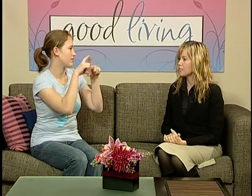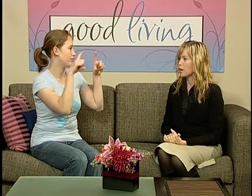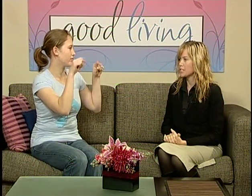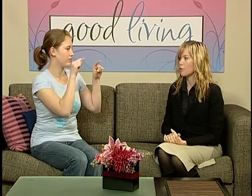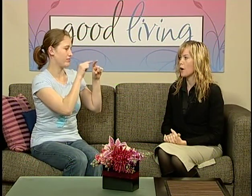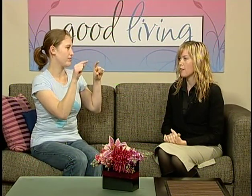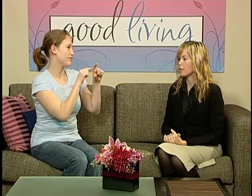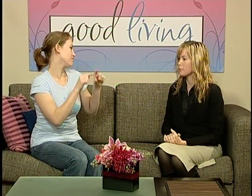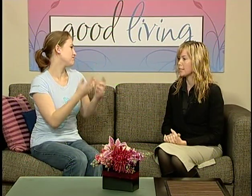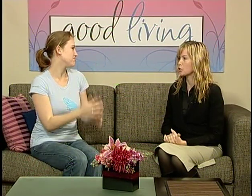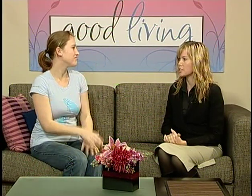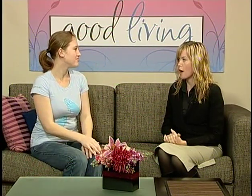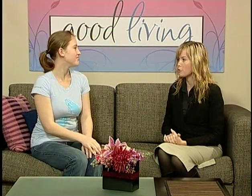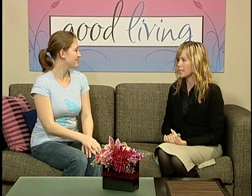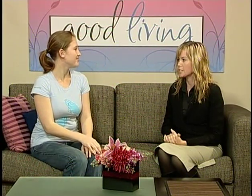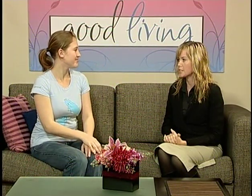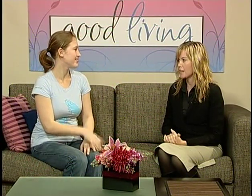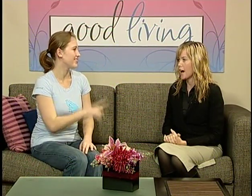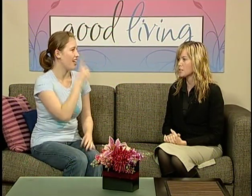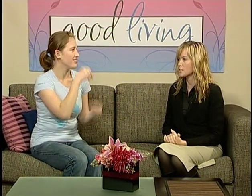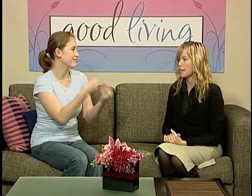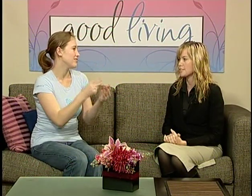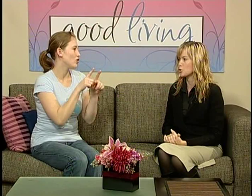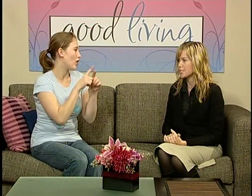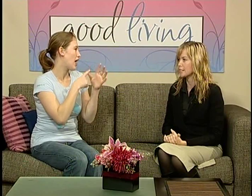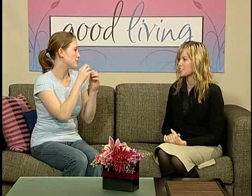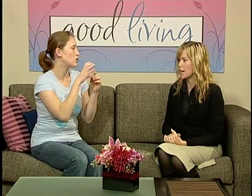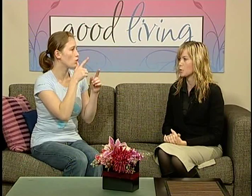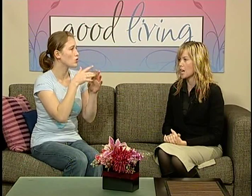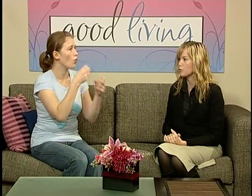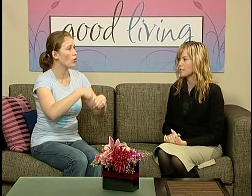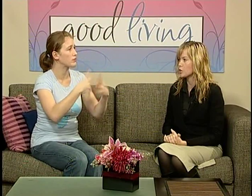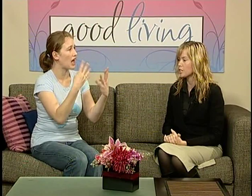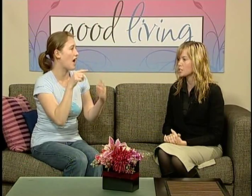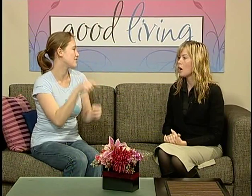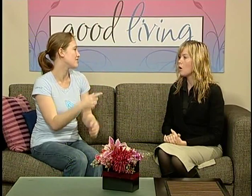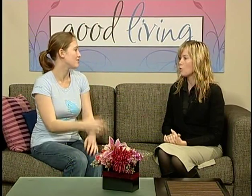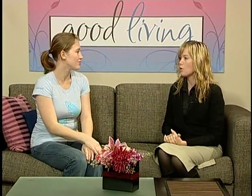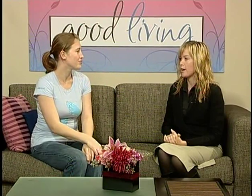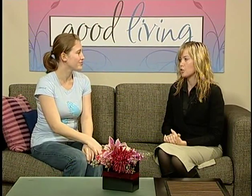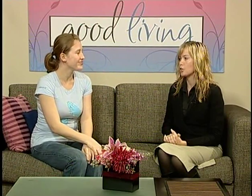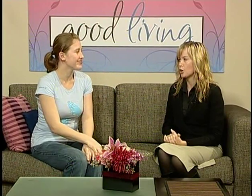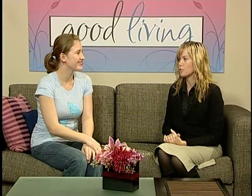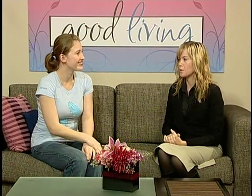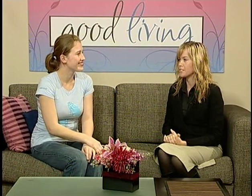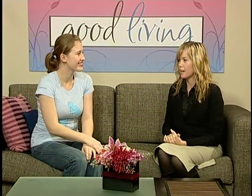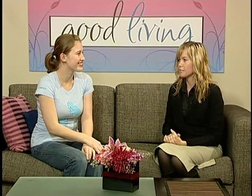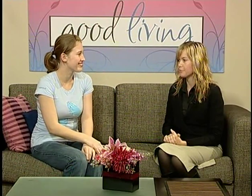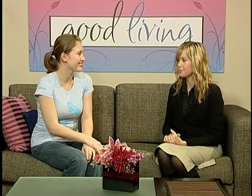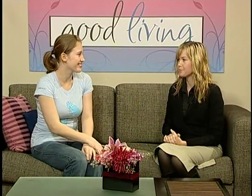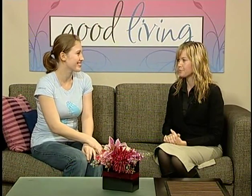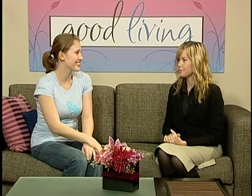Yeah. Deaf Aotearoa have a really good alphabet card that has New Zealand Sign Language alphabet on it, or you can go to the